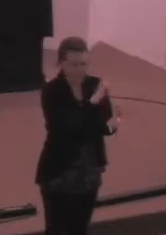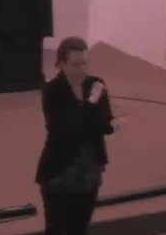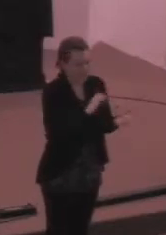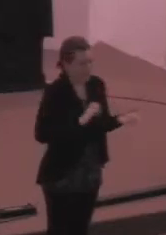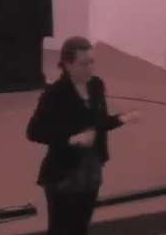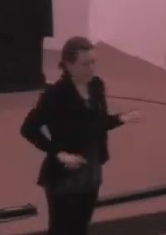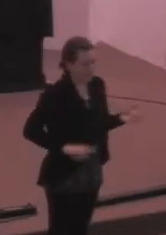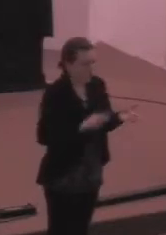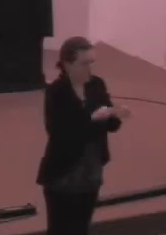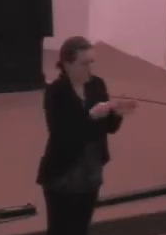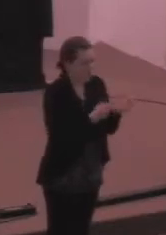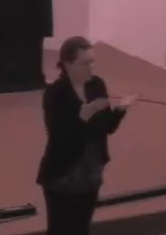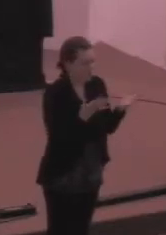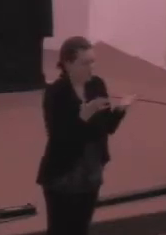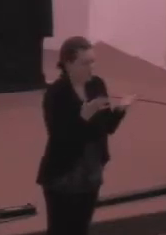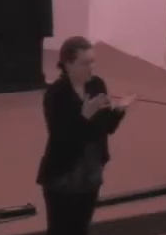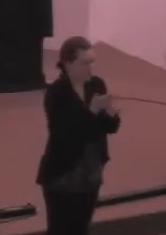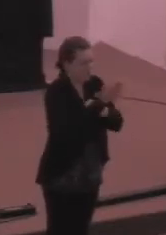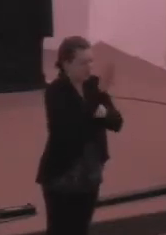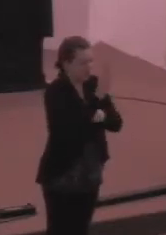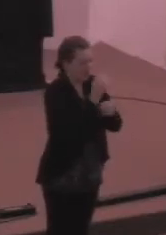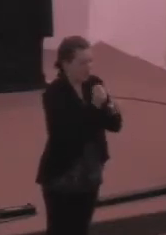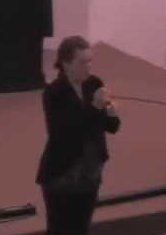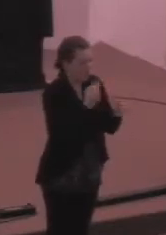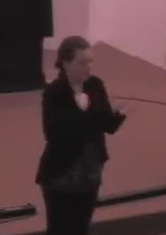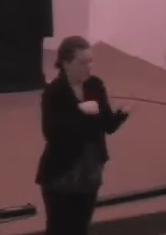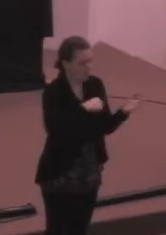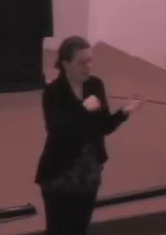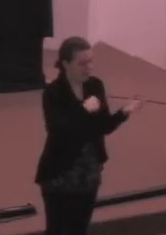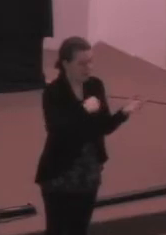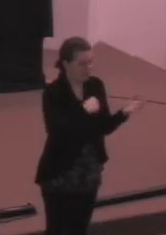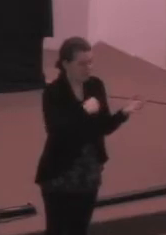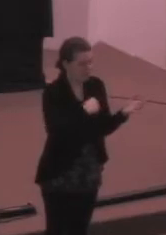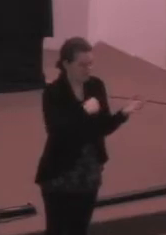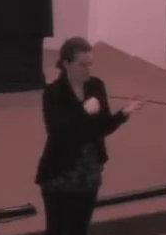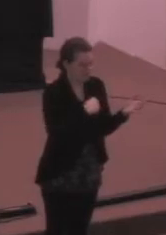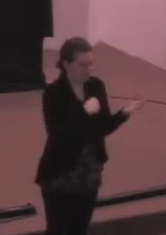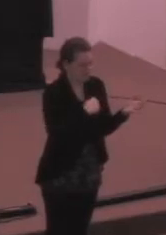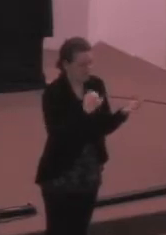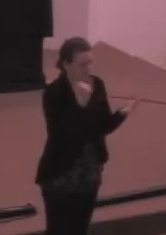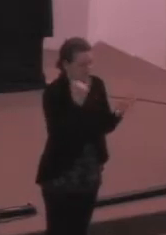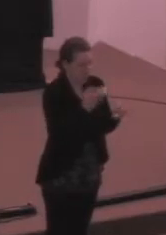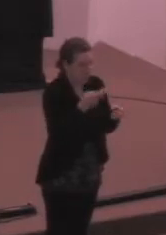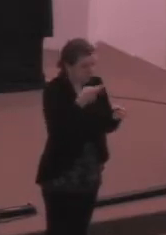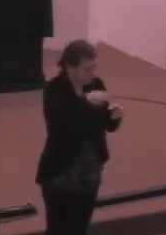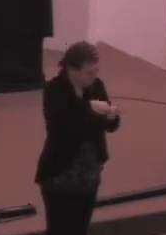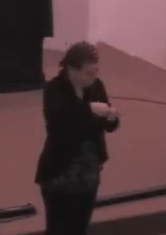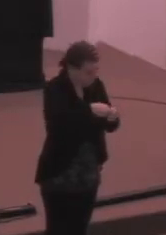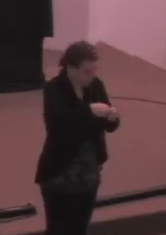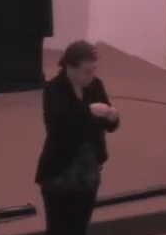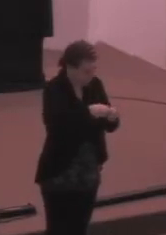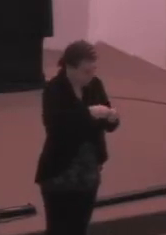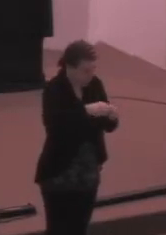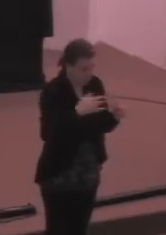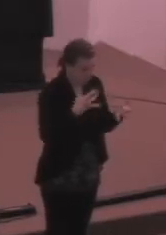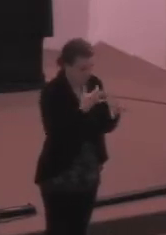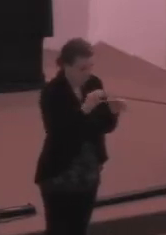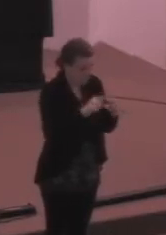mean? God with us, right? So they're going to be doing that over and over. And if you want to join them as they do that, feel